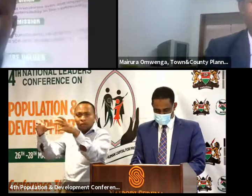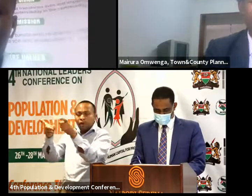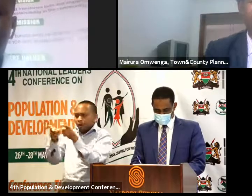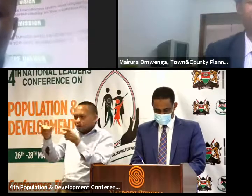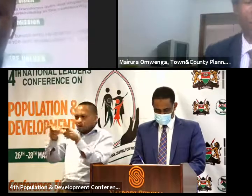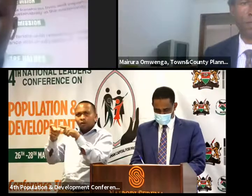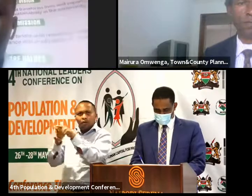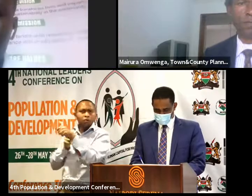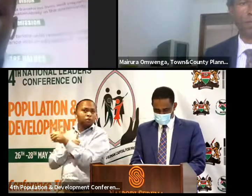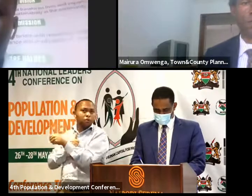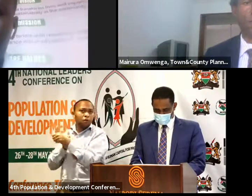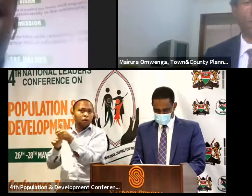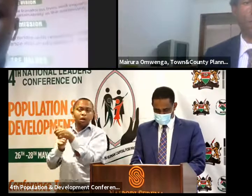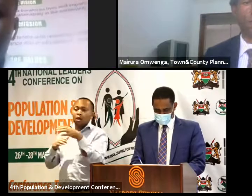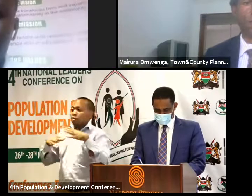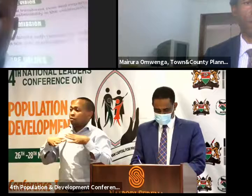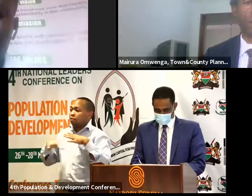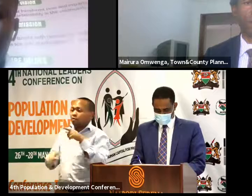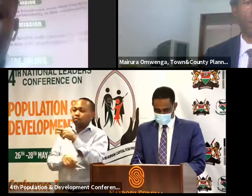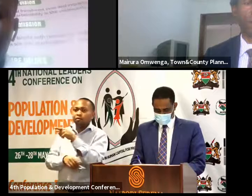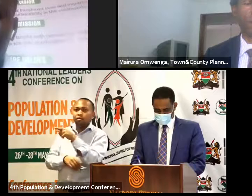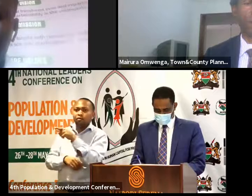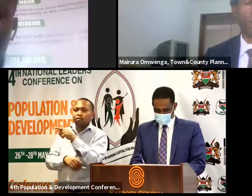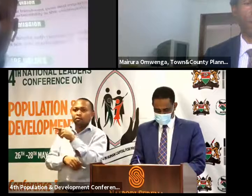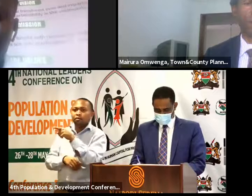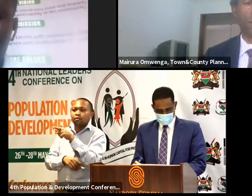the population? And